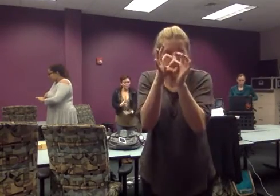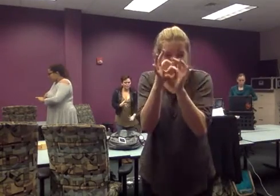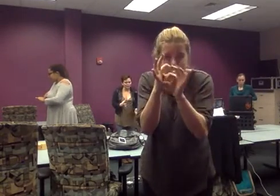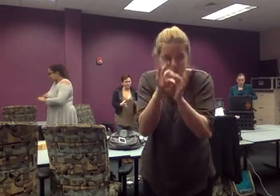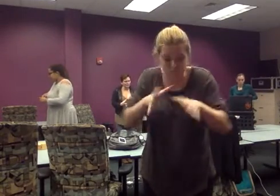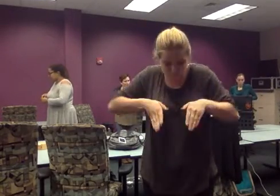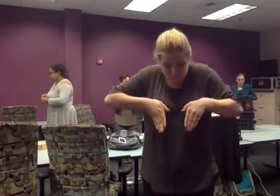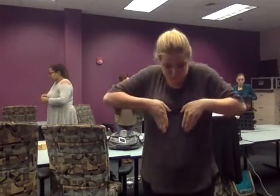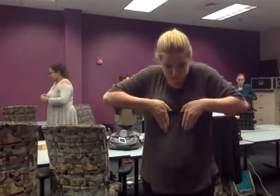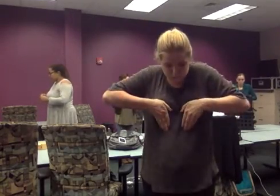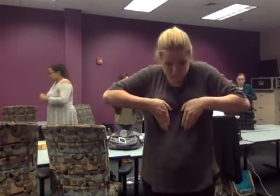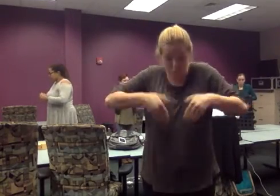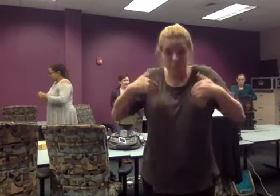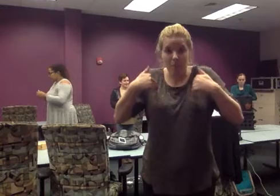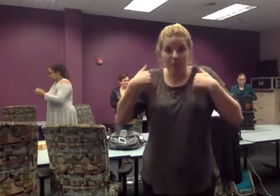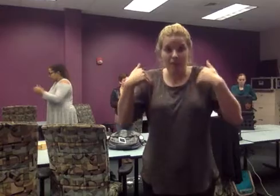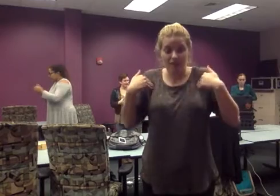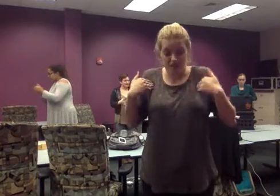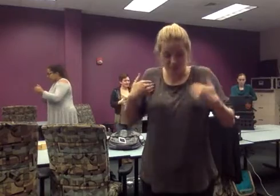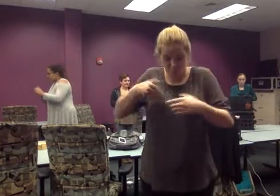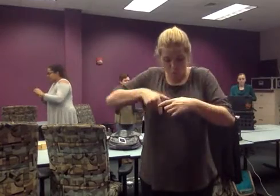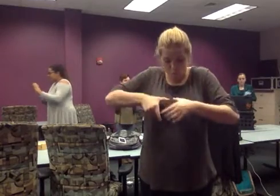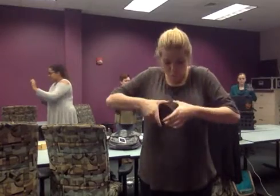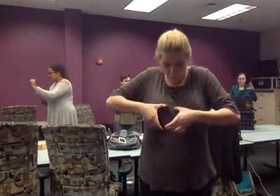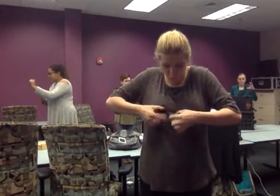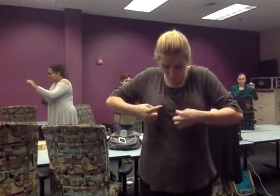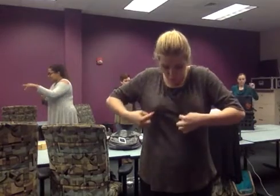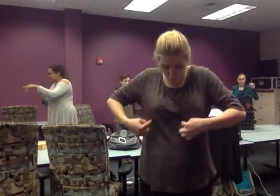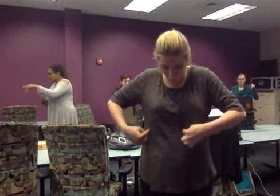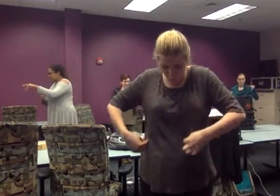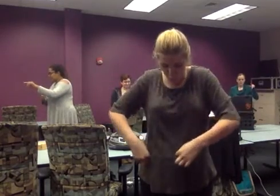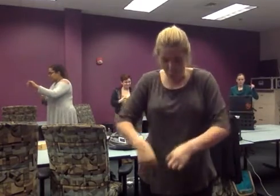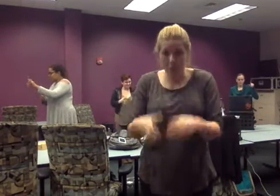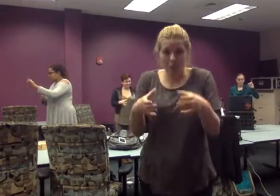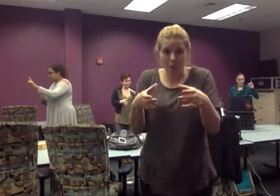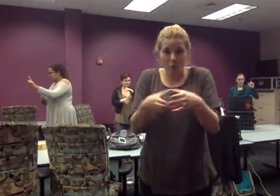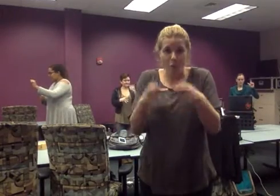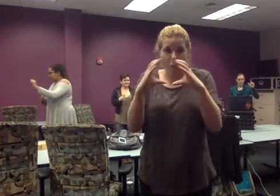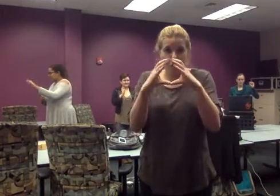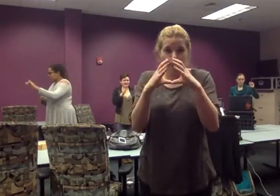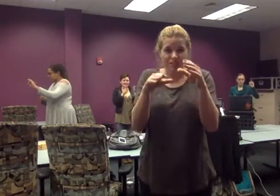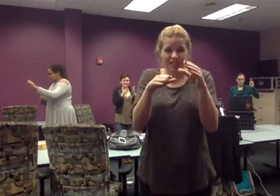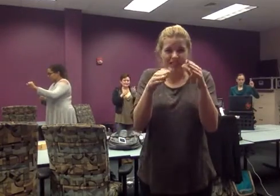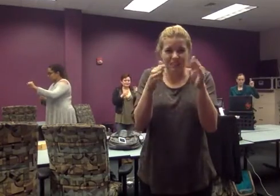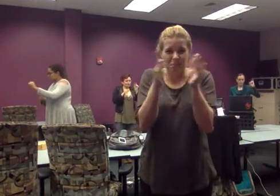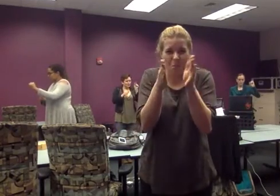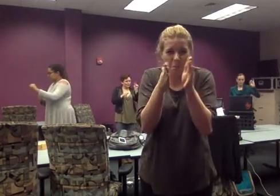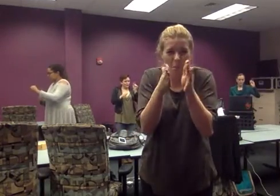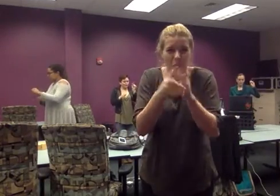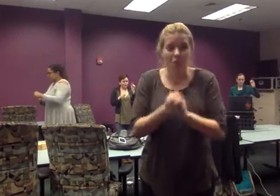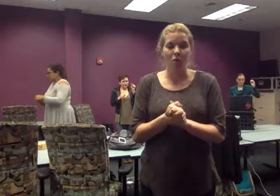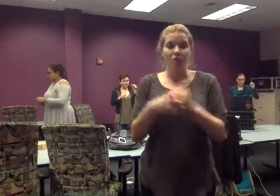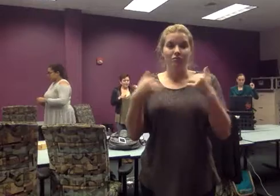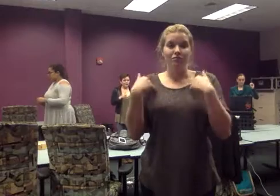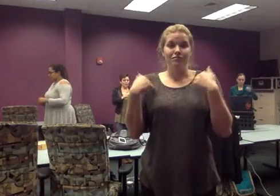walls between the tiny air sacs and the capillaries, gases can pass through them. So when we